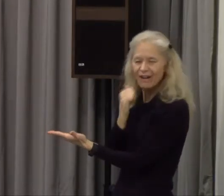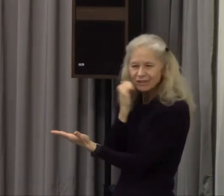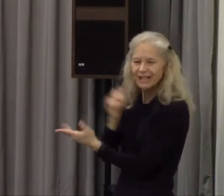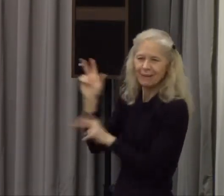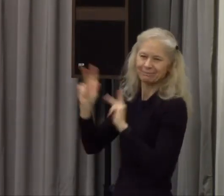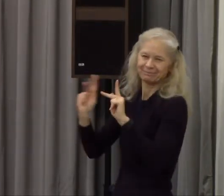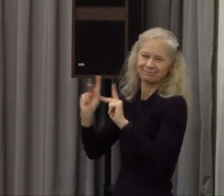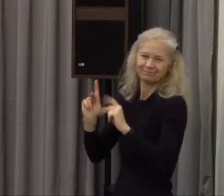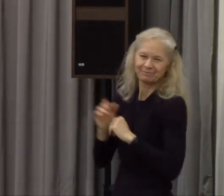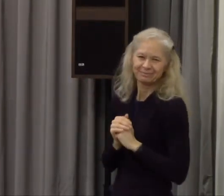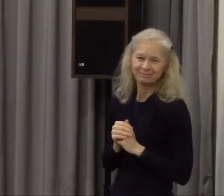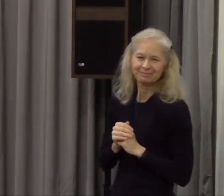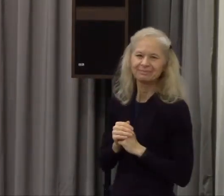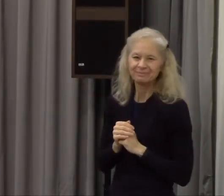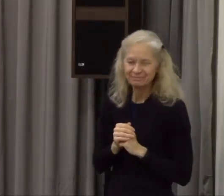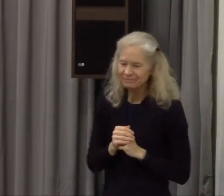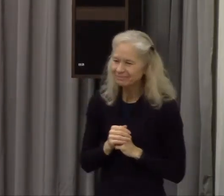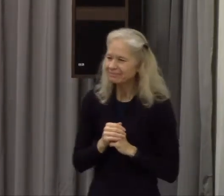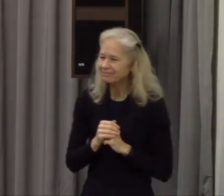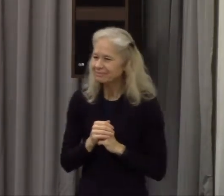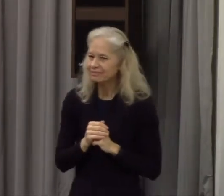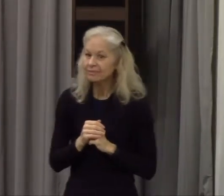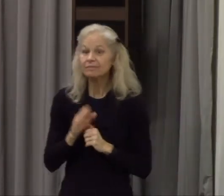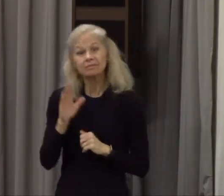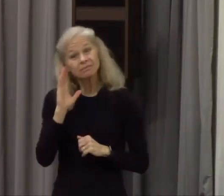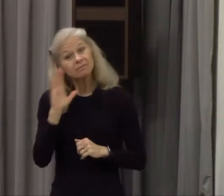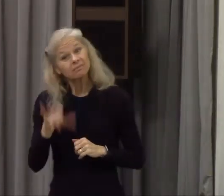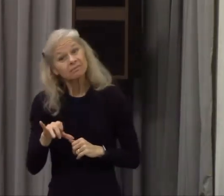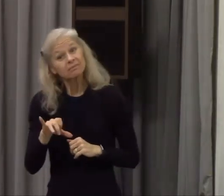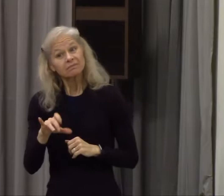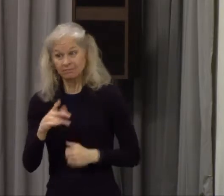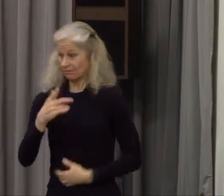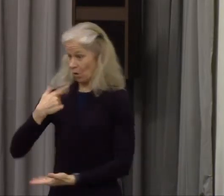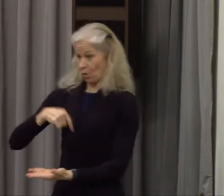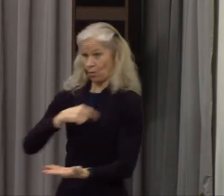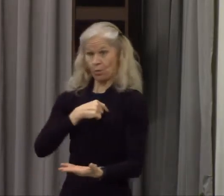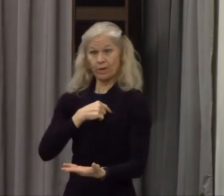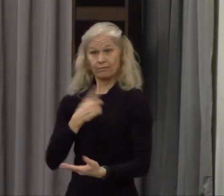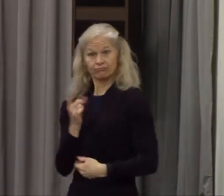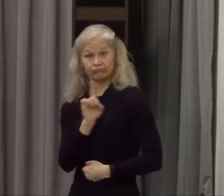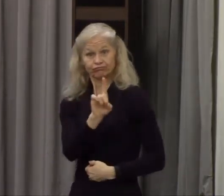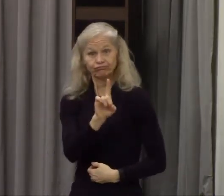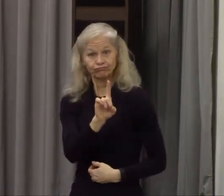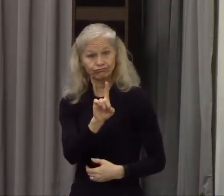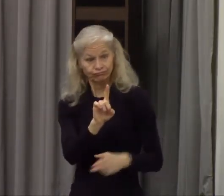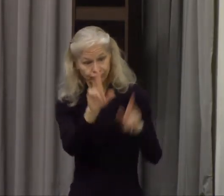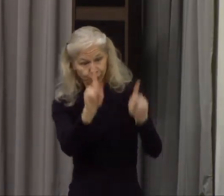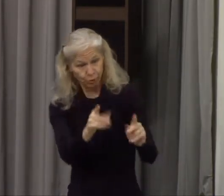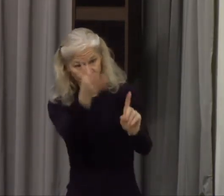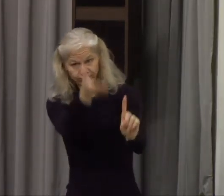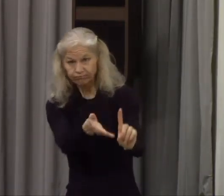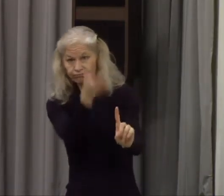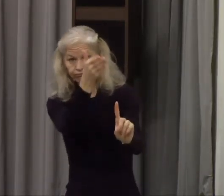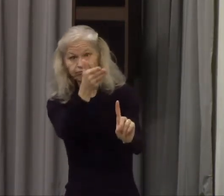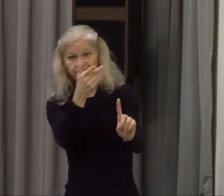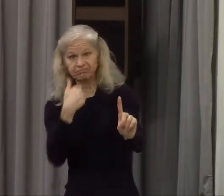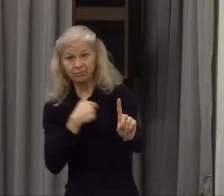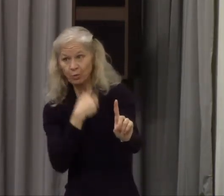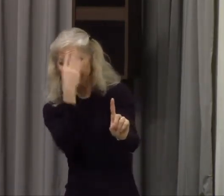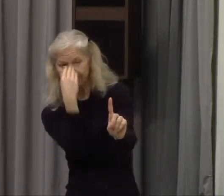I believe when we share the gospel, God enables a person to understand it and to believe it. They would choose to